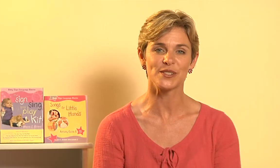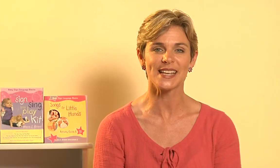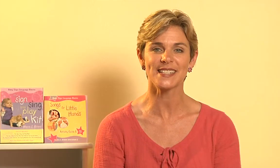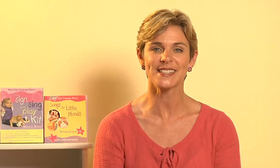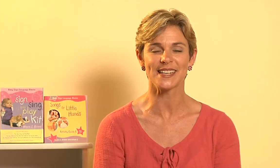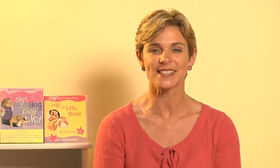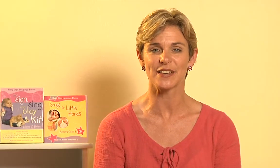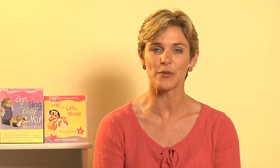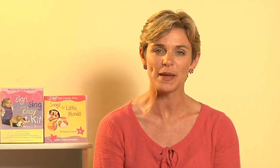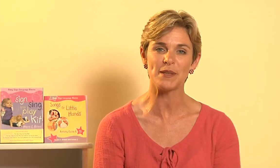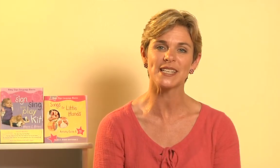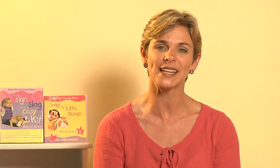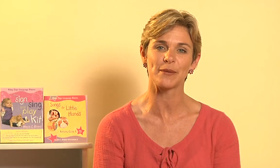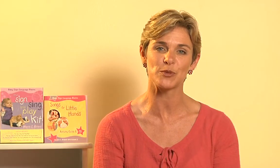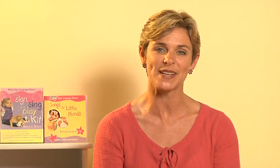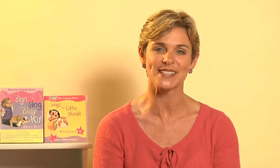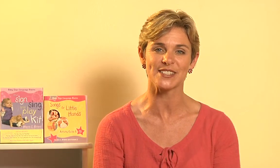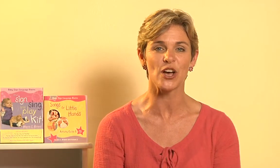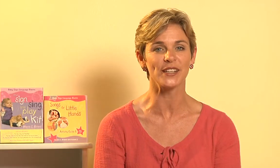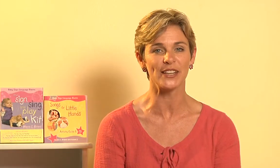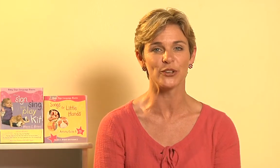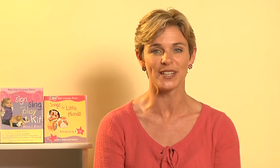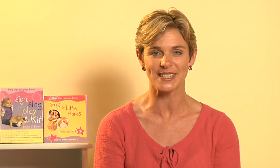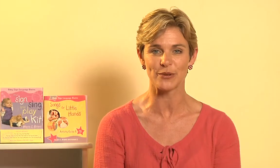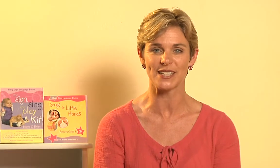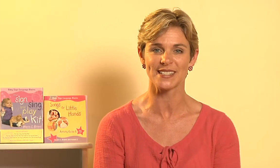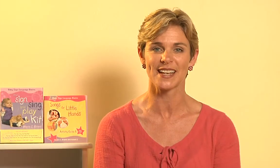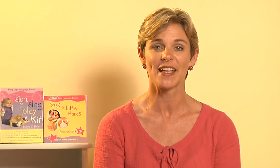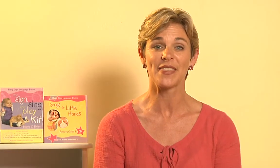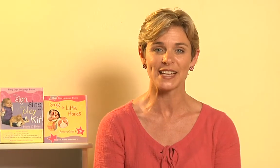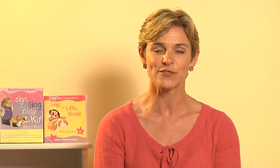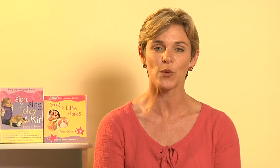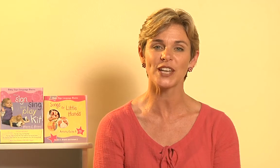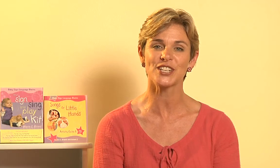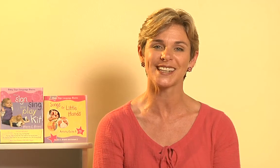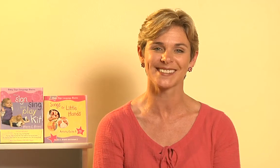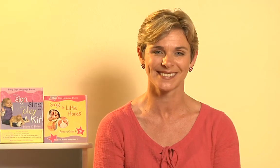concludes Lesson 6 of the Baby Sign Language Basics online learning series. Thanks for watching.